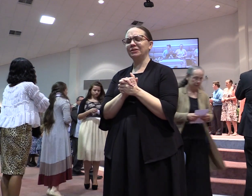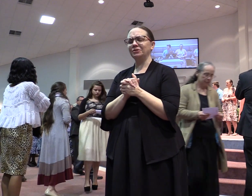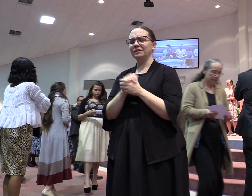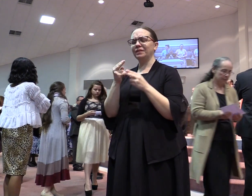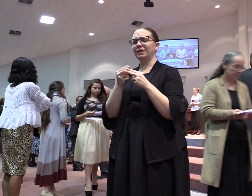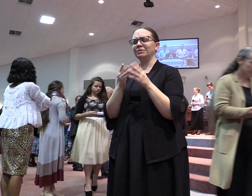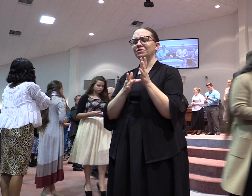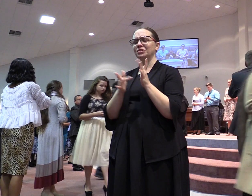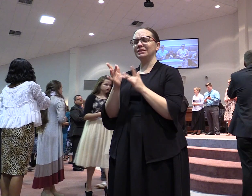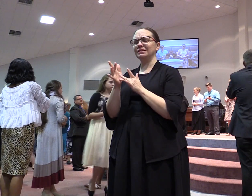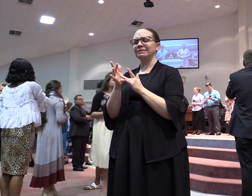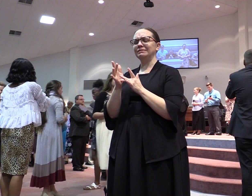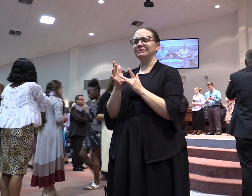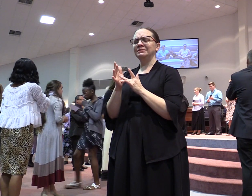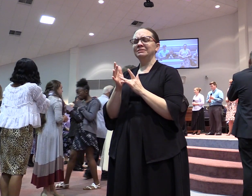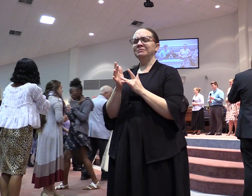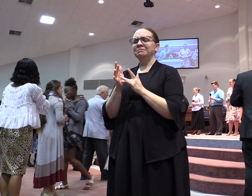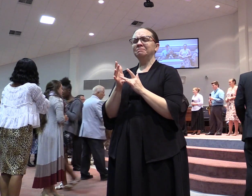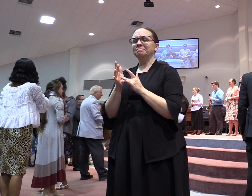In the name of Jesus.